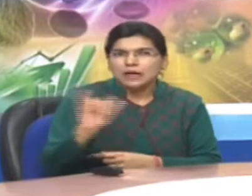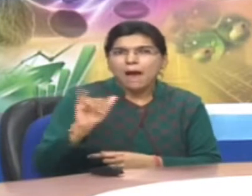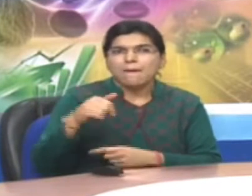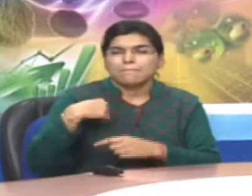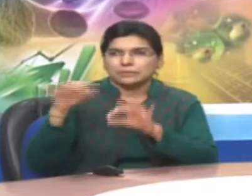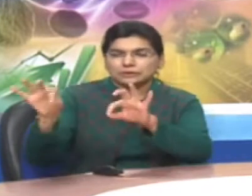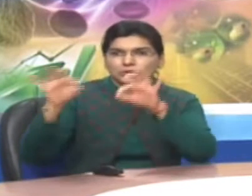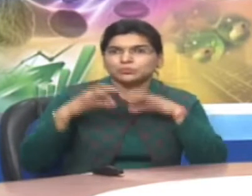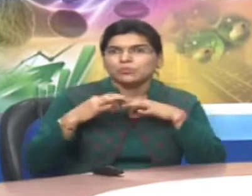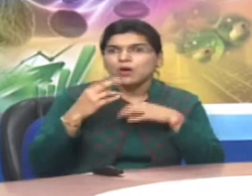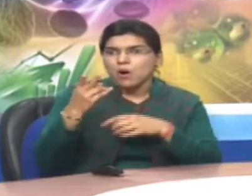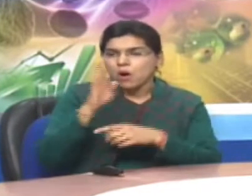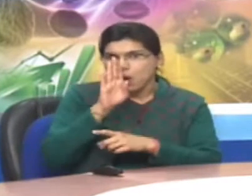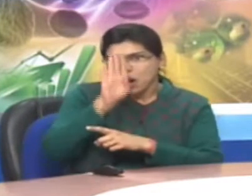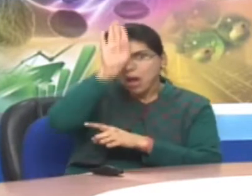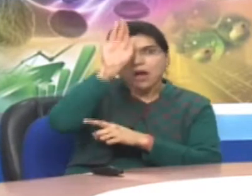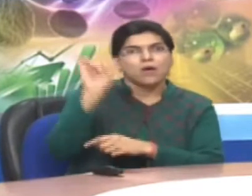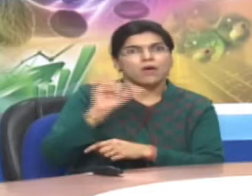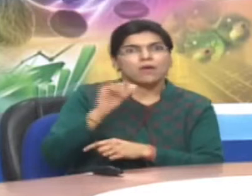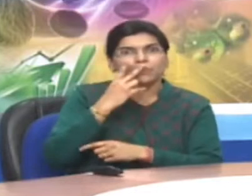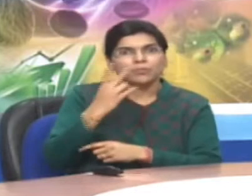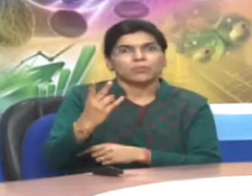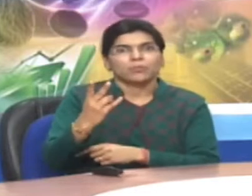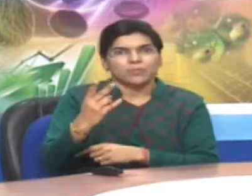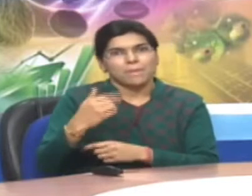like you're a bit queer kind of mystery man.